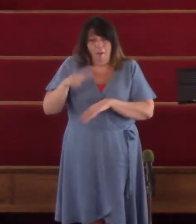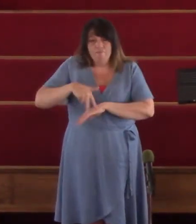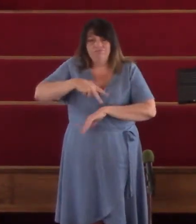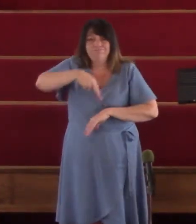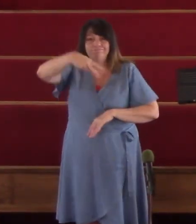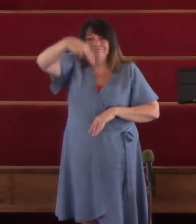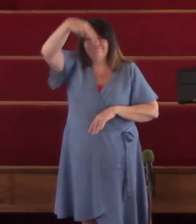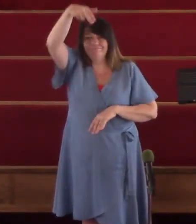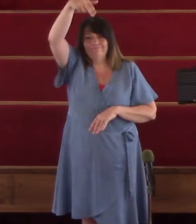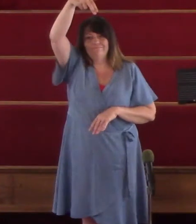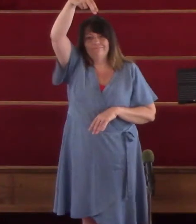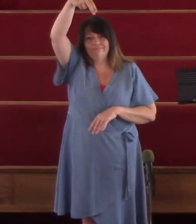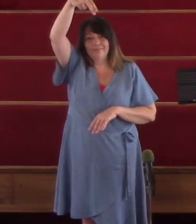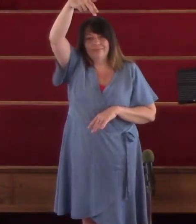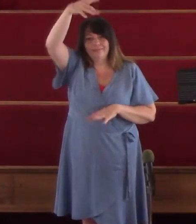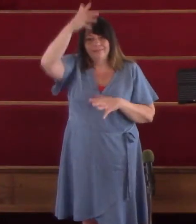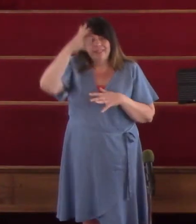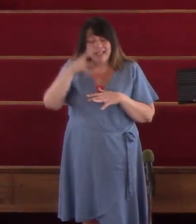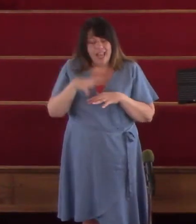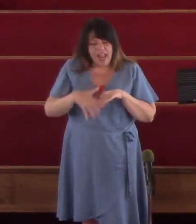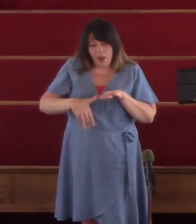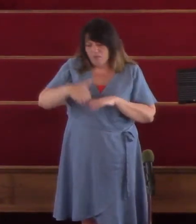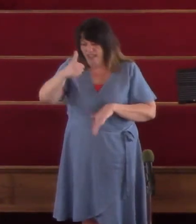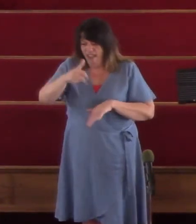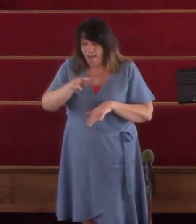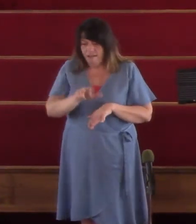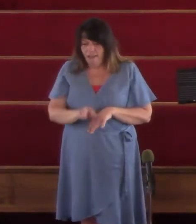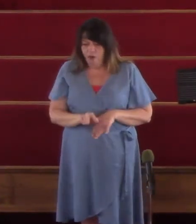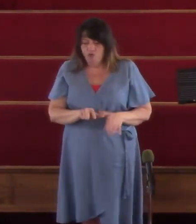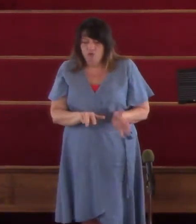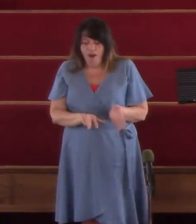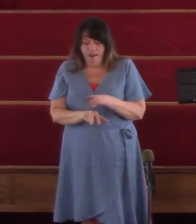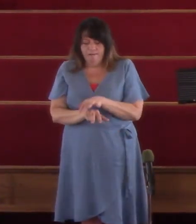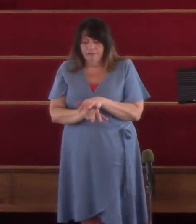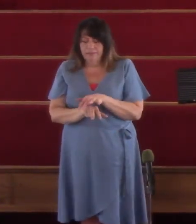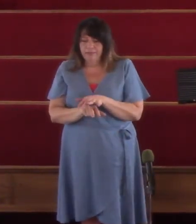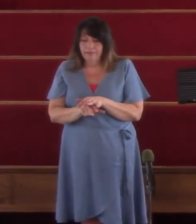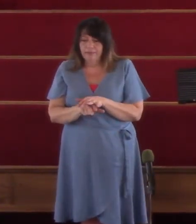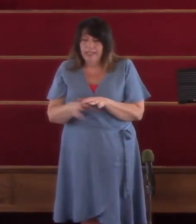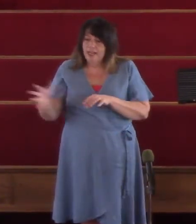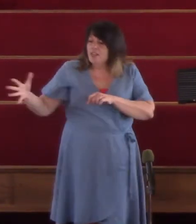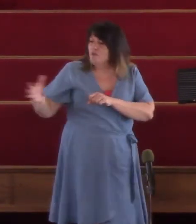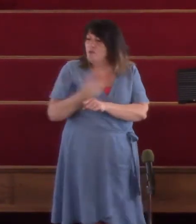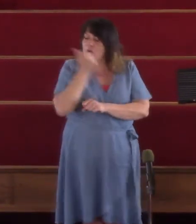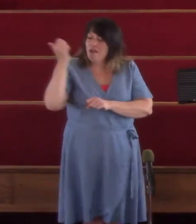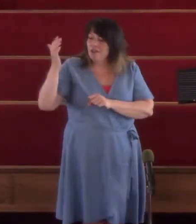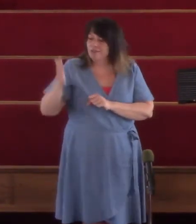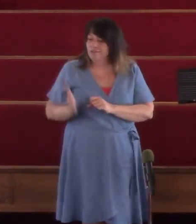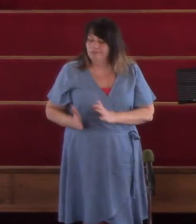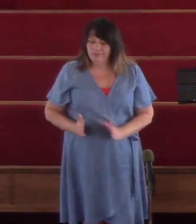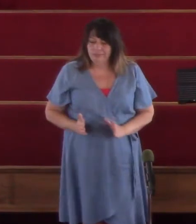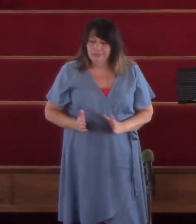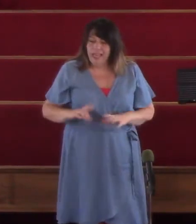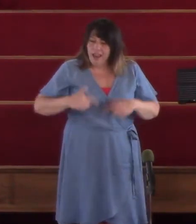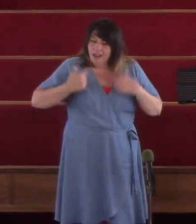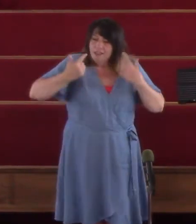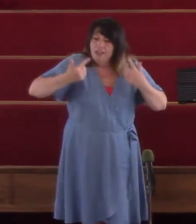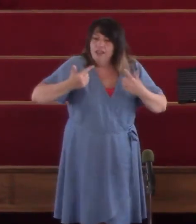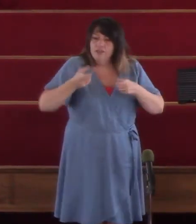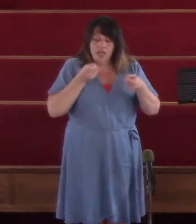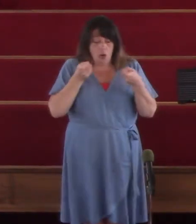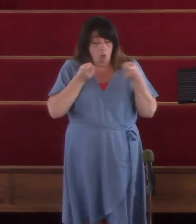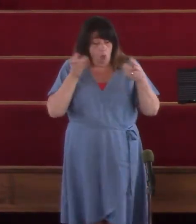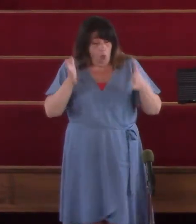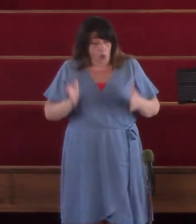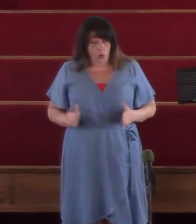glad he come up out of that grave of victor, thank God. And this morning he lives and he rules and he